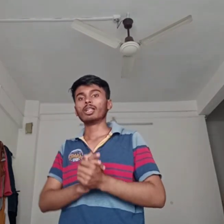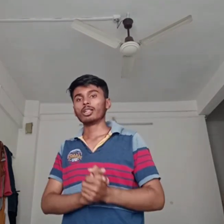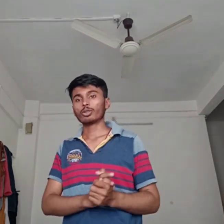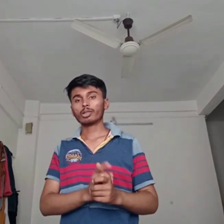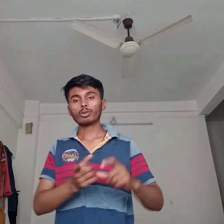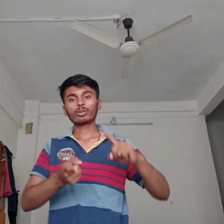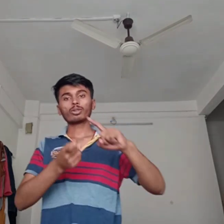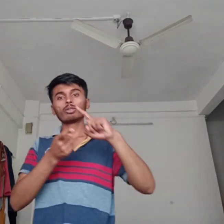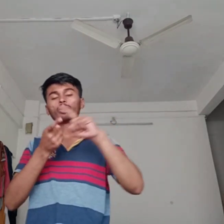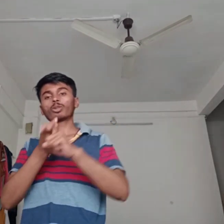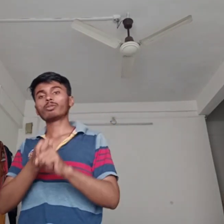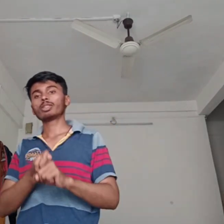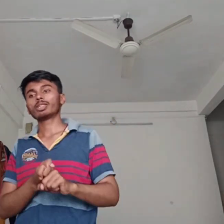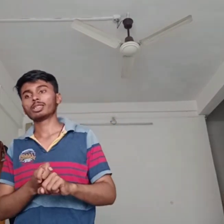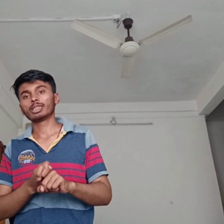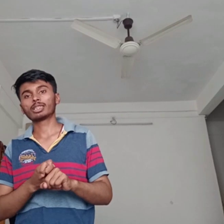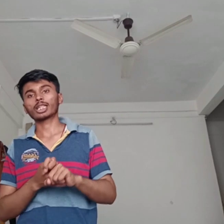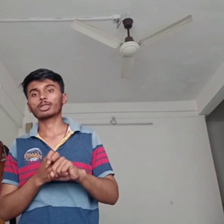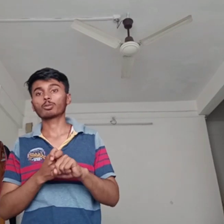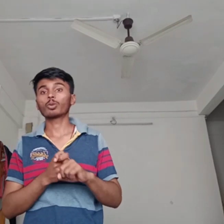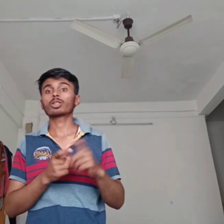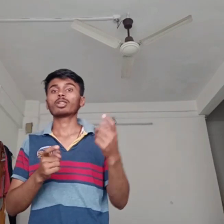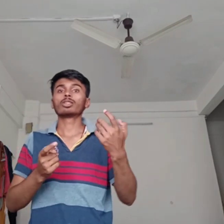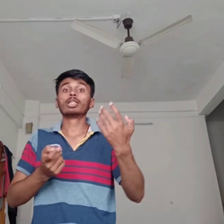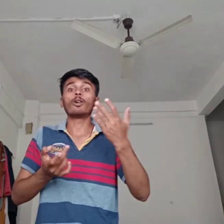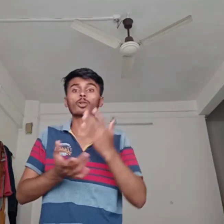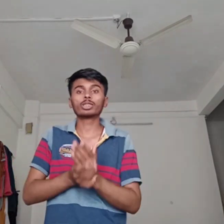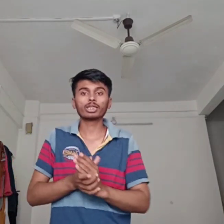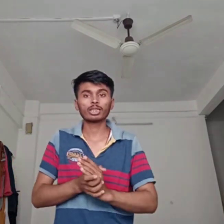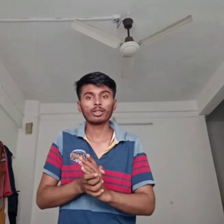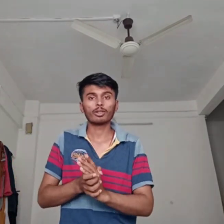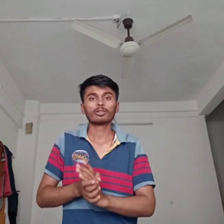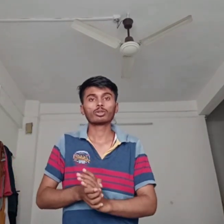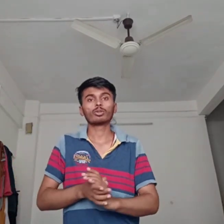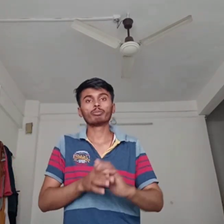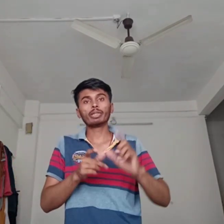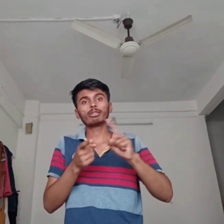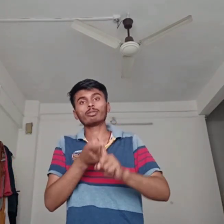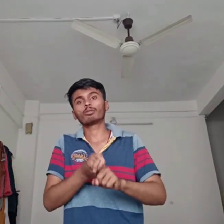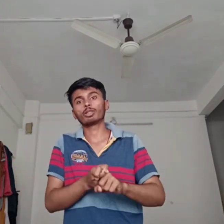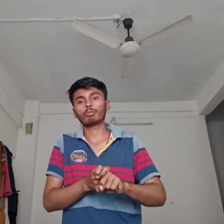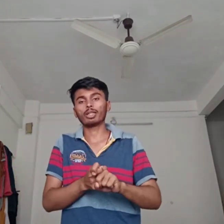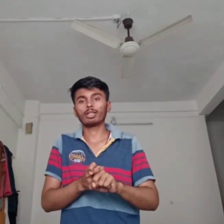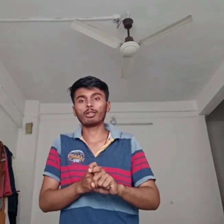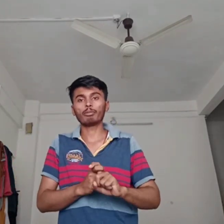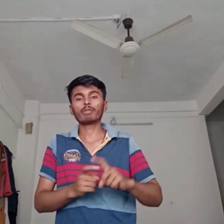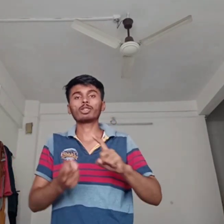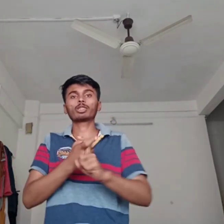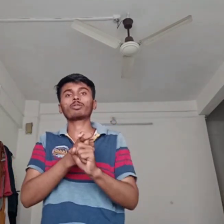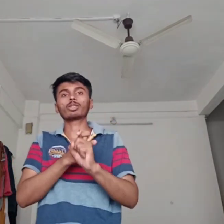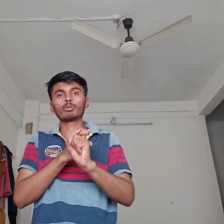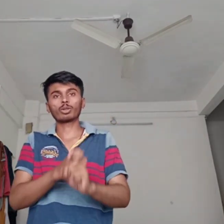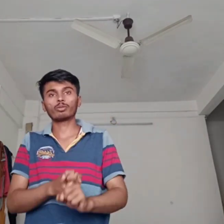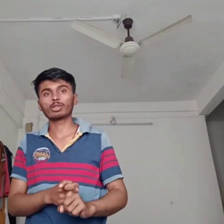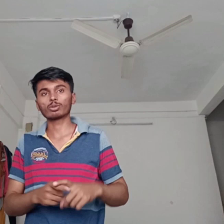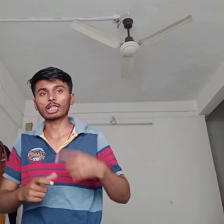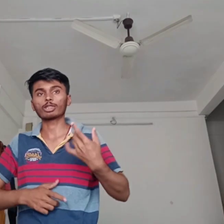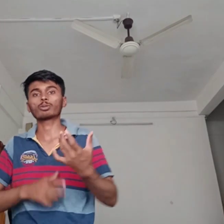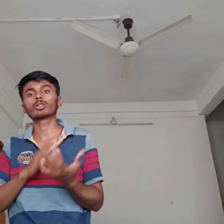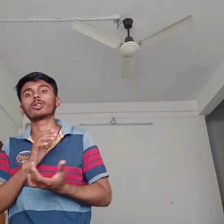The hemoglobin it transport the oxygen. So main function of the hemoglobin to transport the